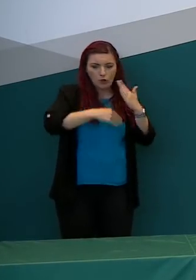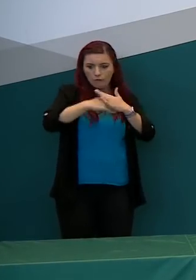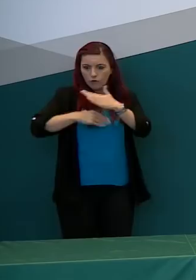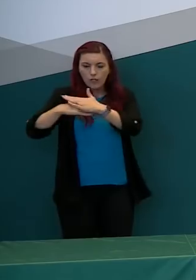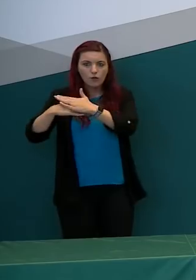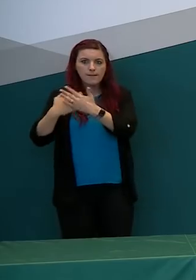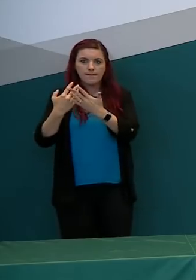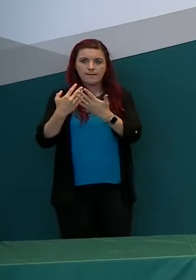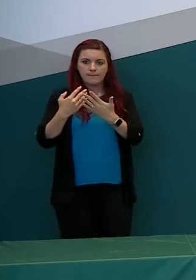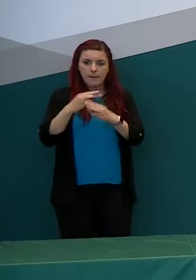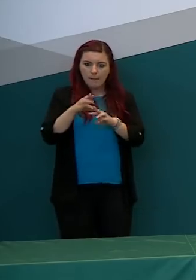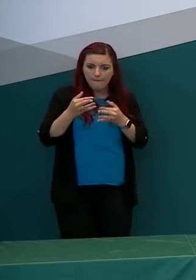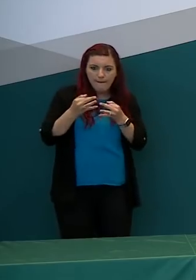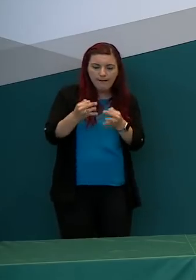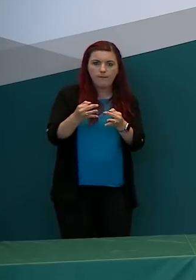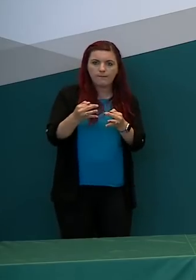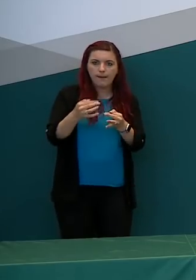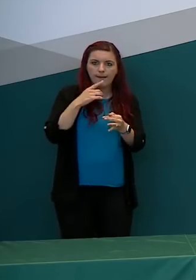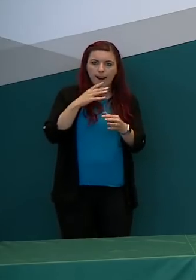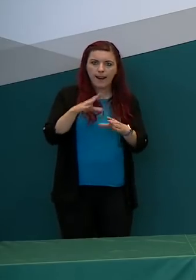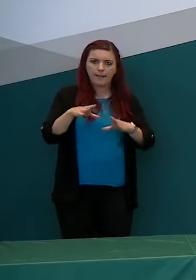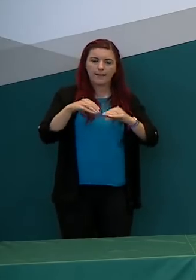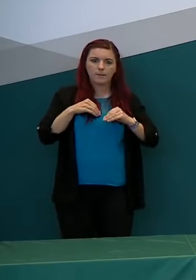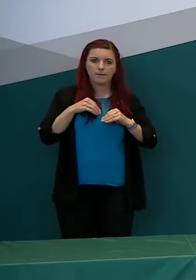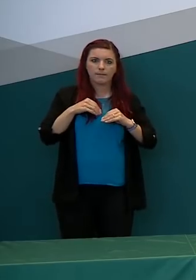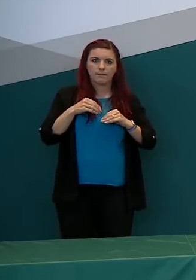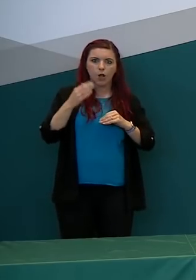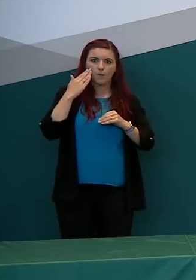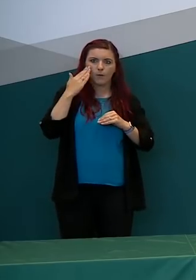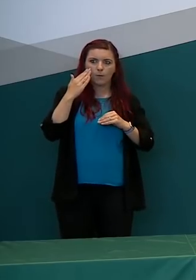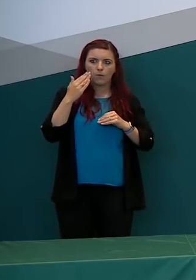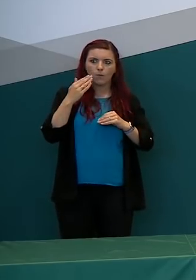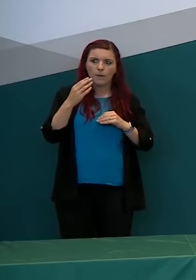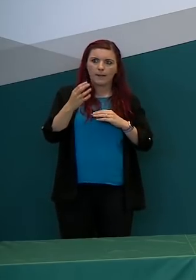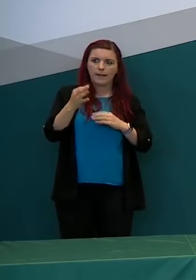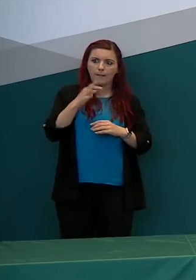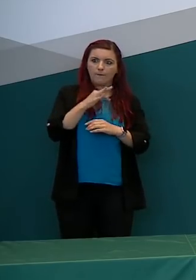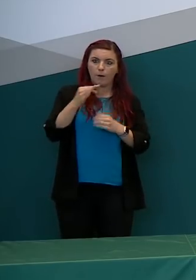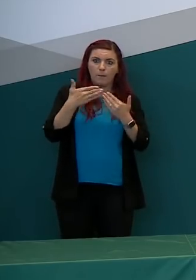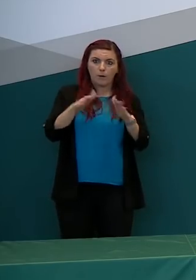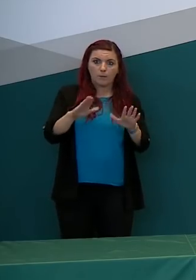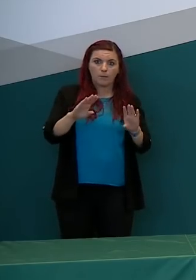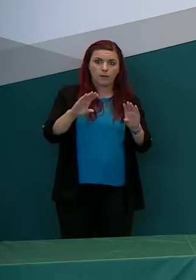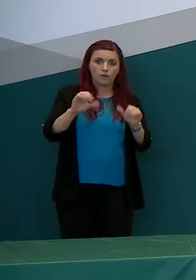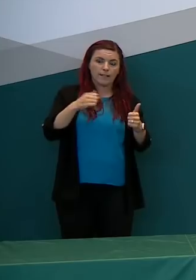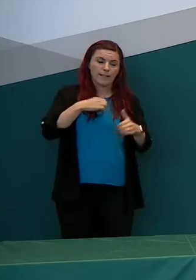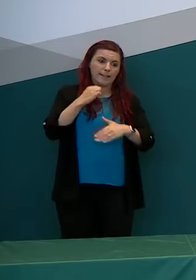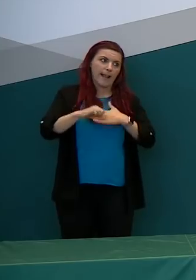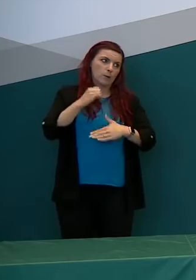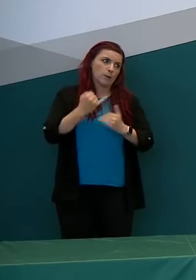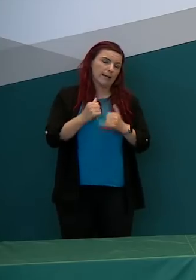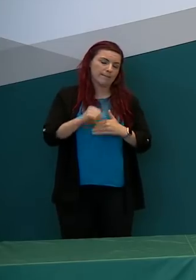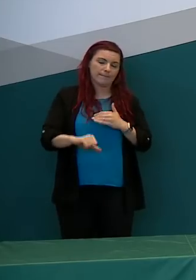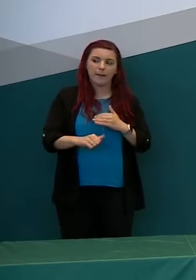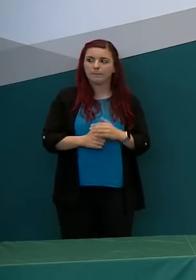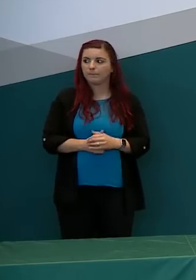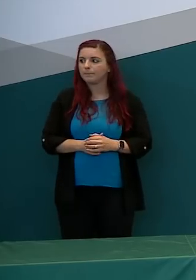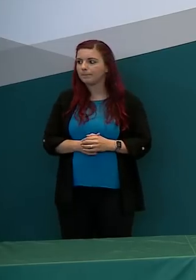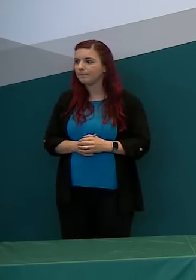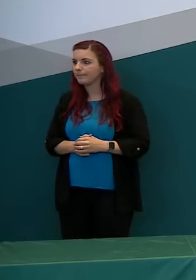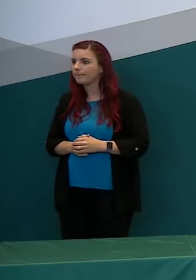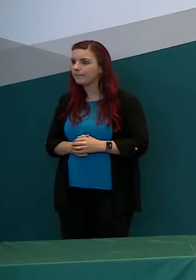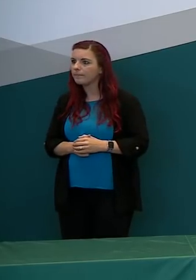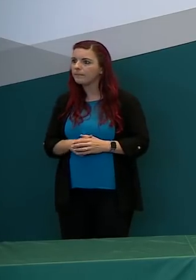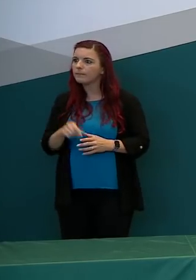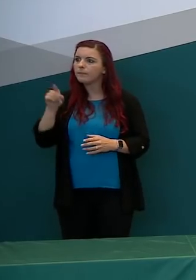place is the best acknowledgement that we can get from the public and from everybody on a day like today. Thank you. Thanks, Neil. Thanks to David